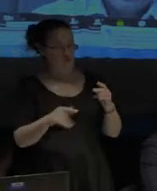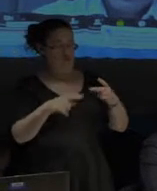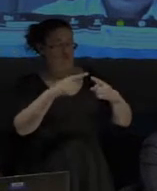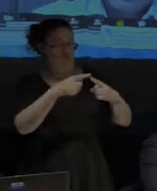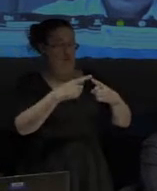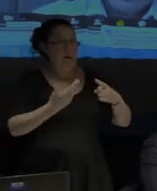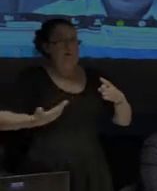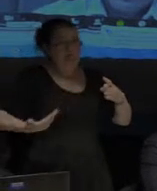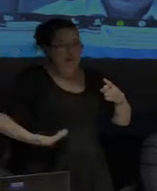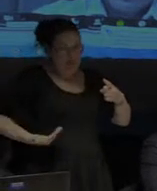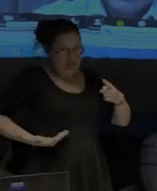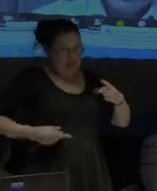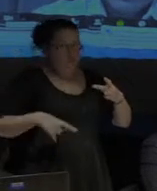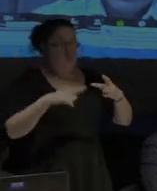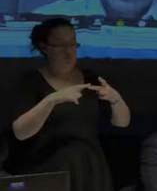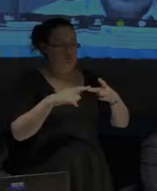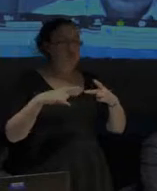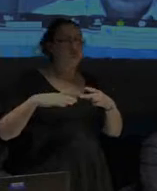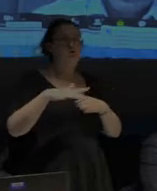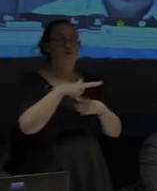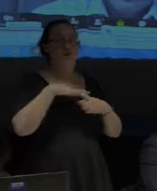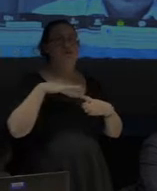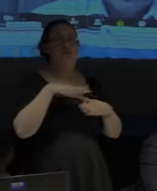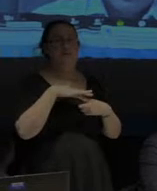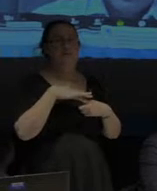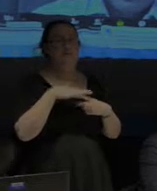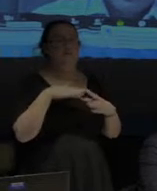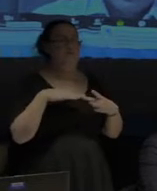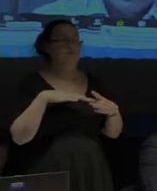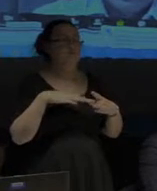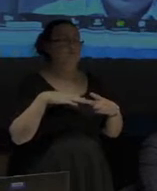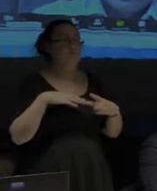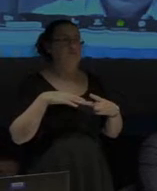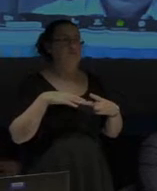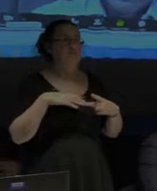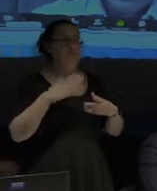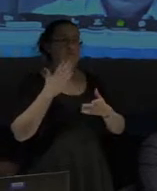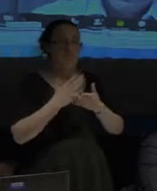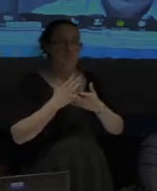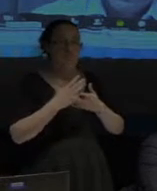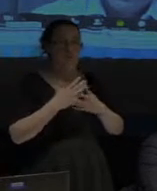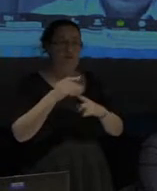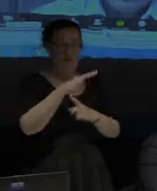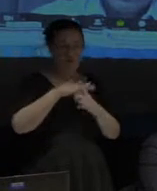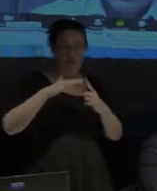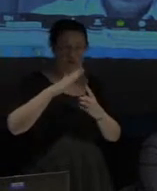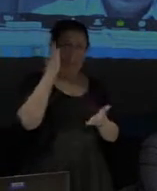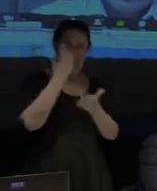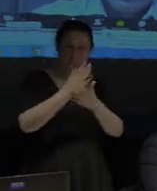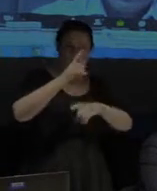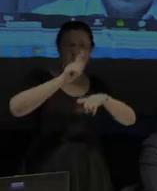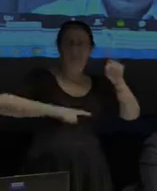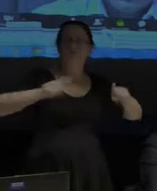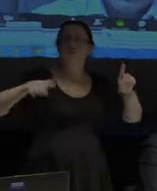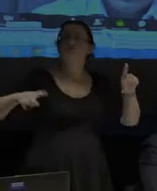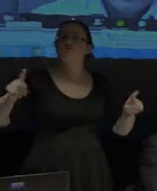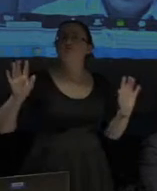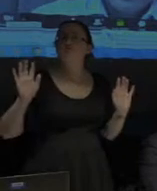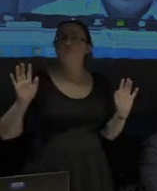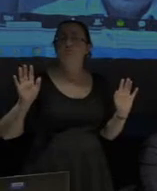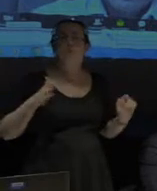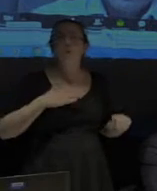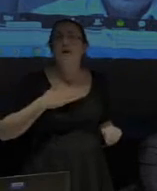for societal purposes. We are a diverse society, whether we like it or not. It may have only just,